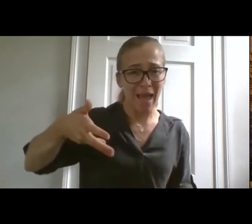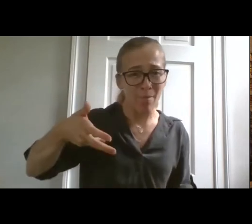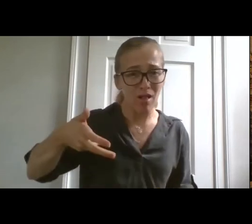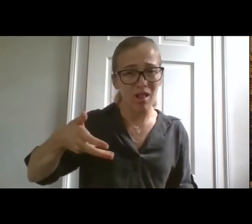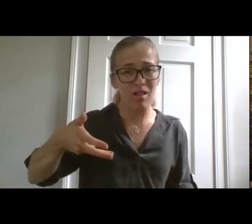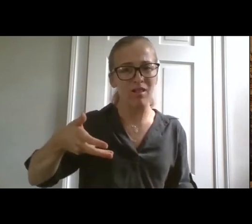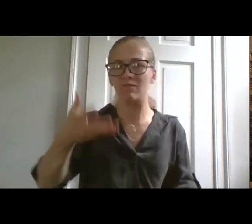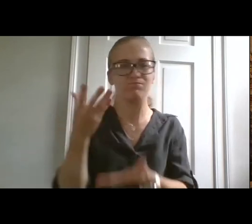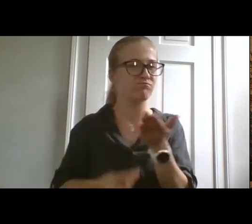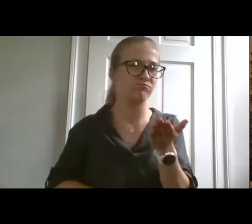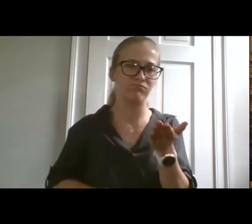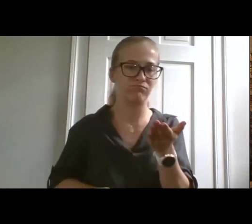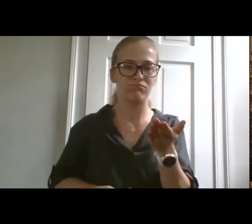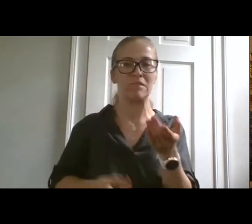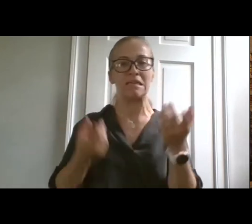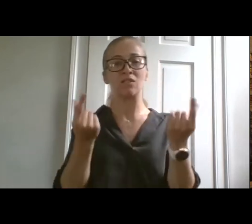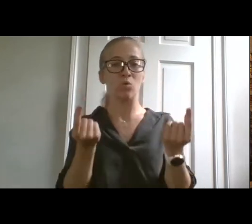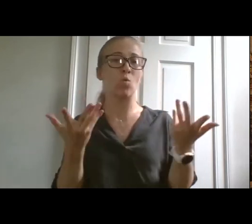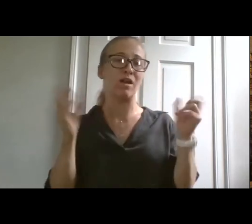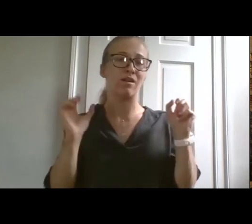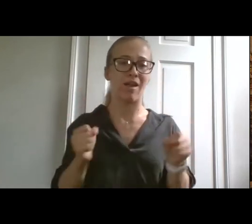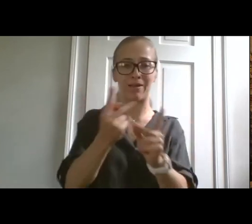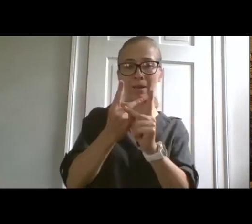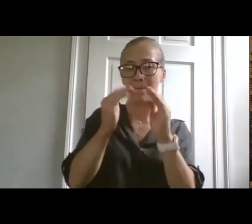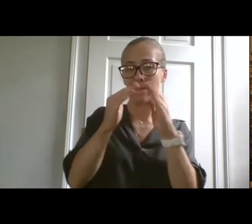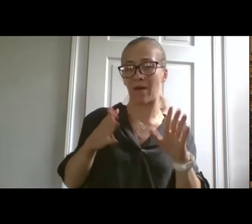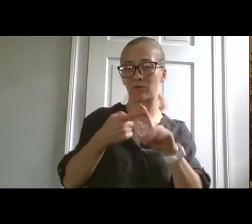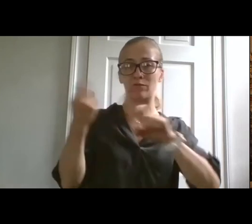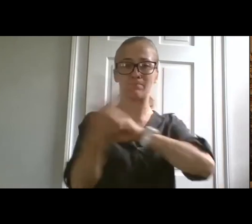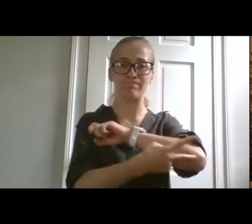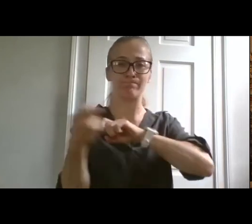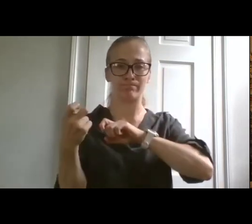now. She does what she can to keep her house from being taken away.